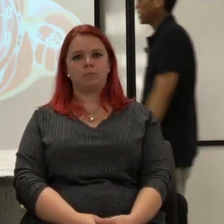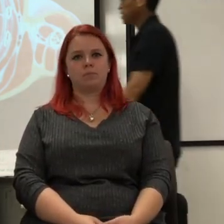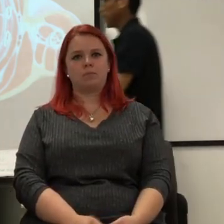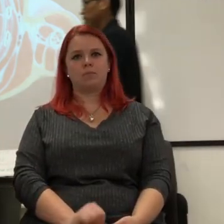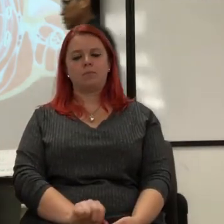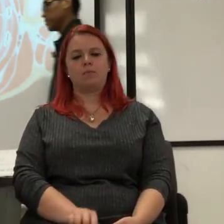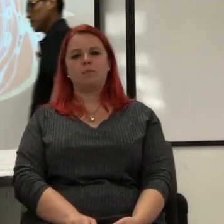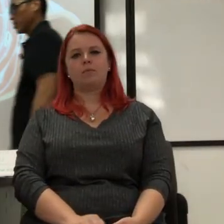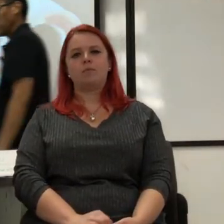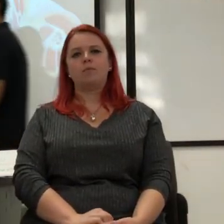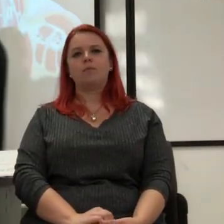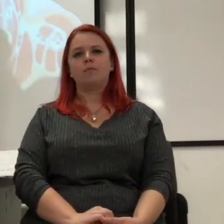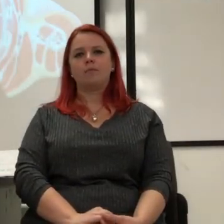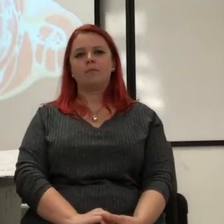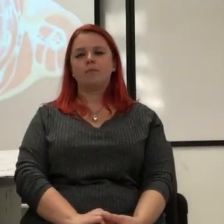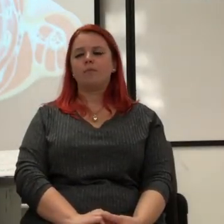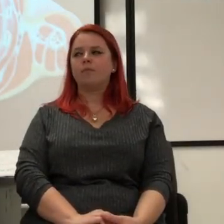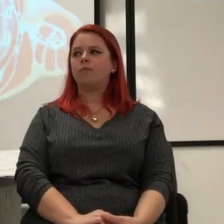In that space.